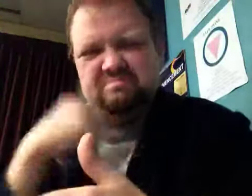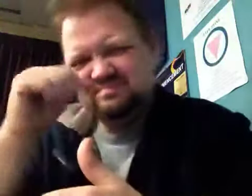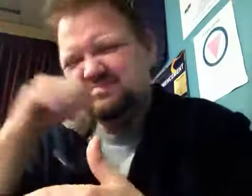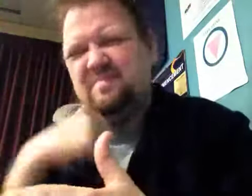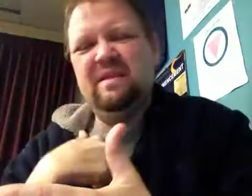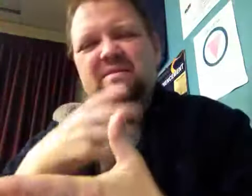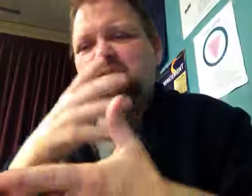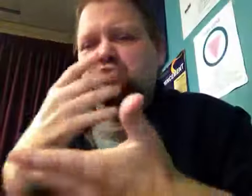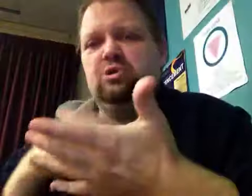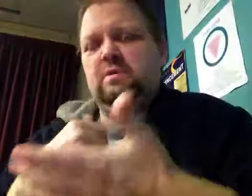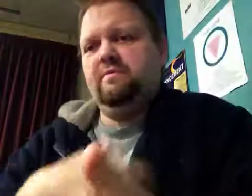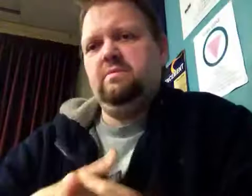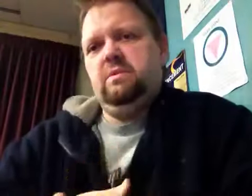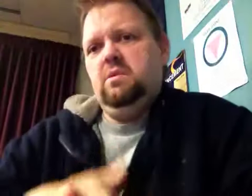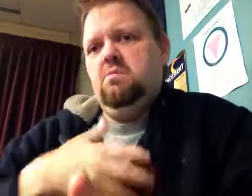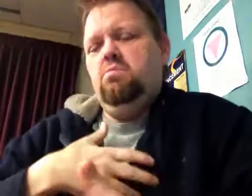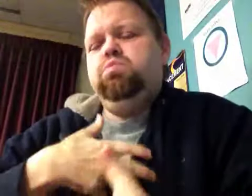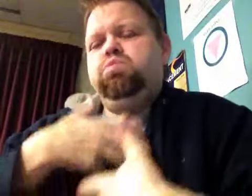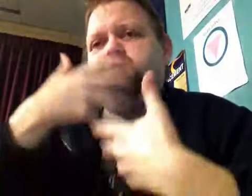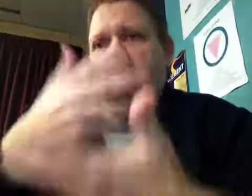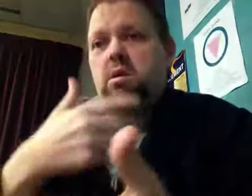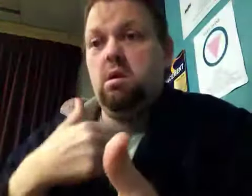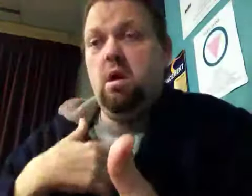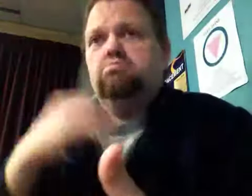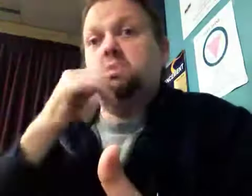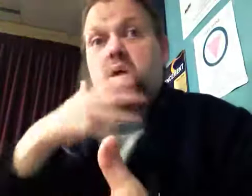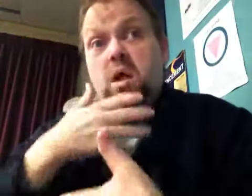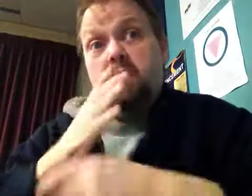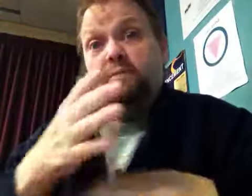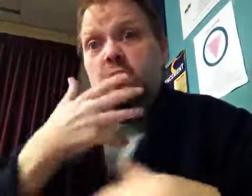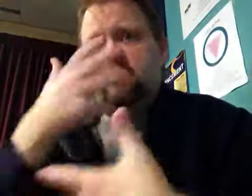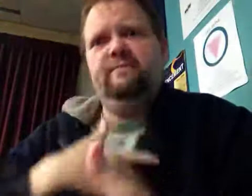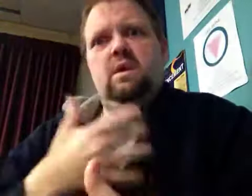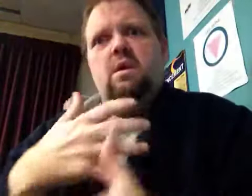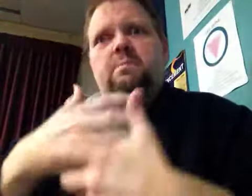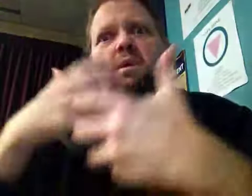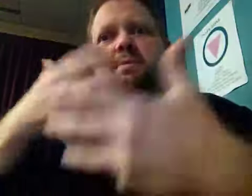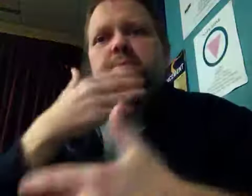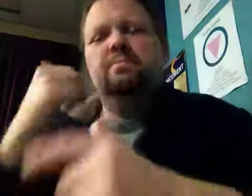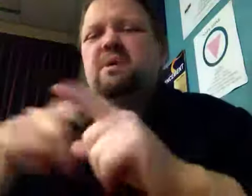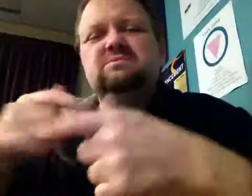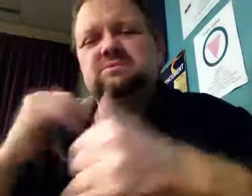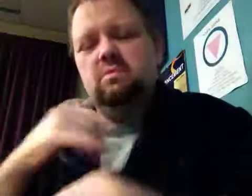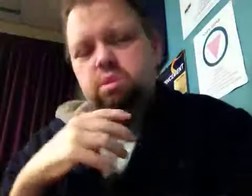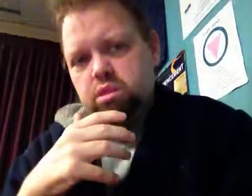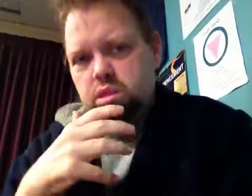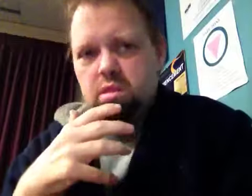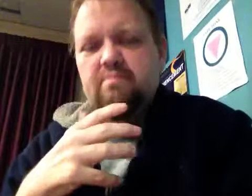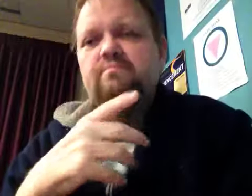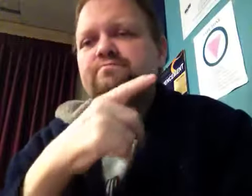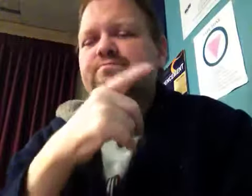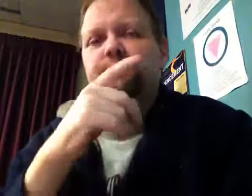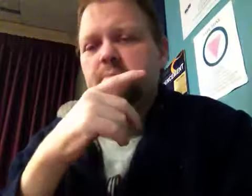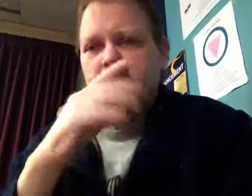from the beginning of this investigation. Today he's in Washington, where he has been trying yet again to get any kind of comment from